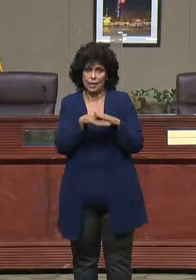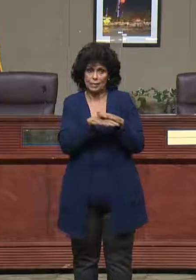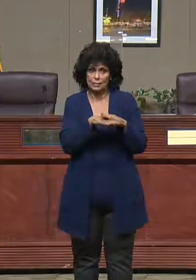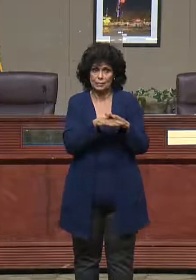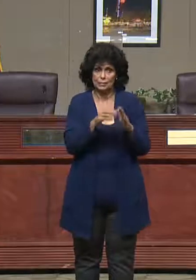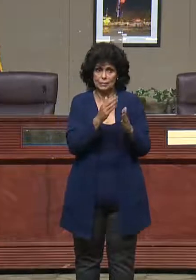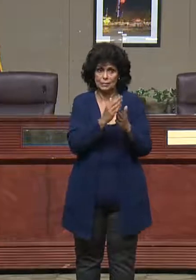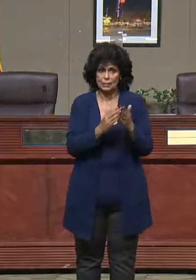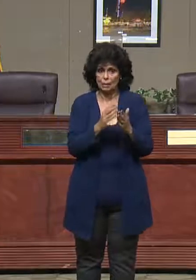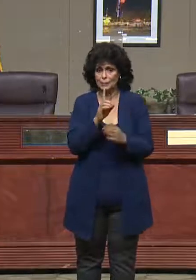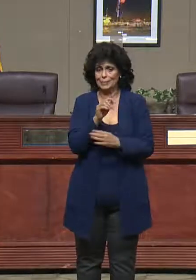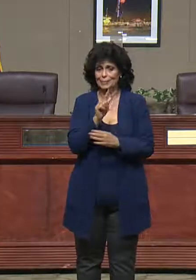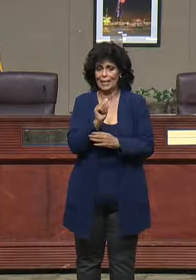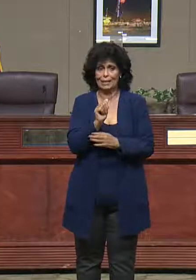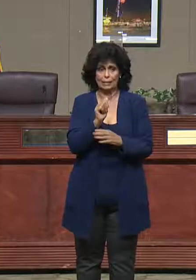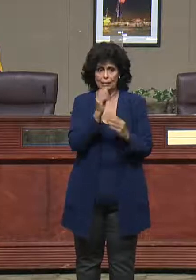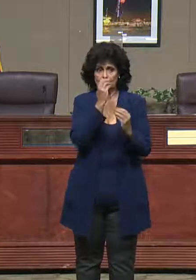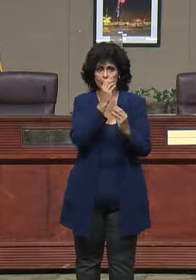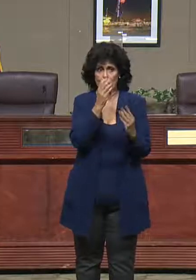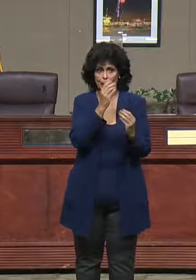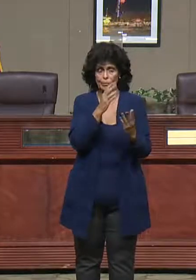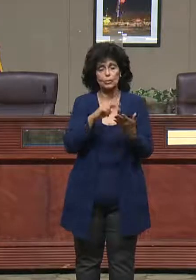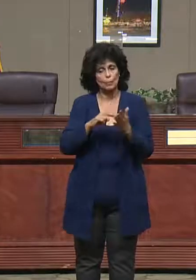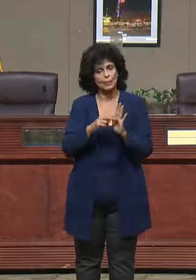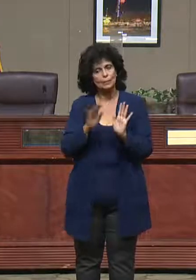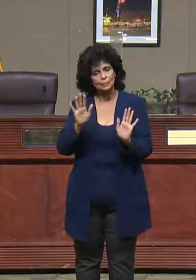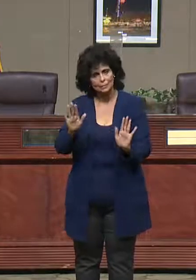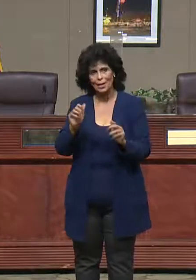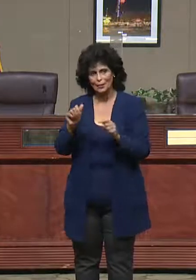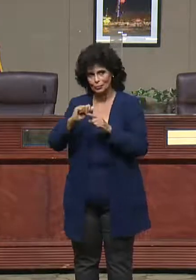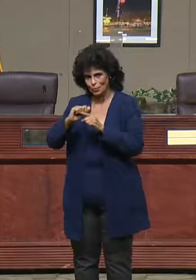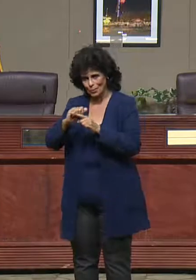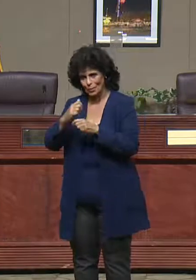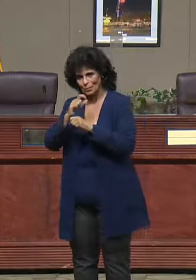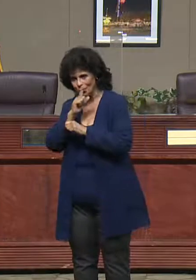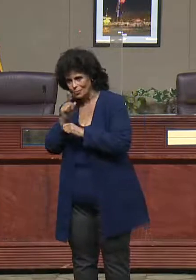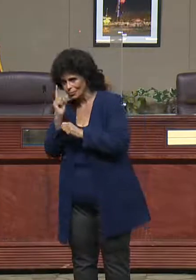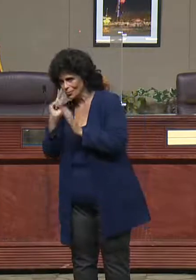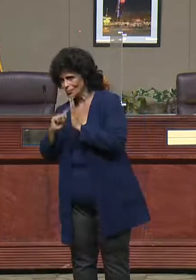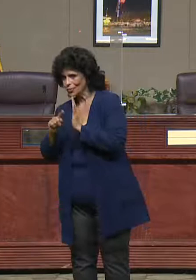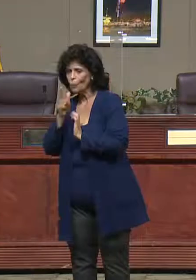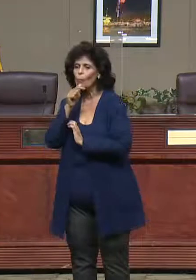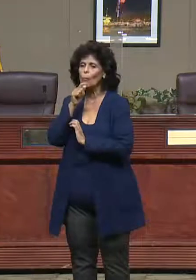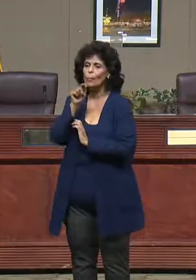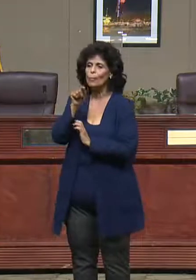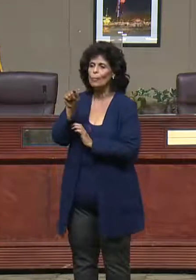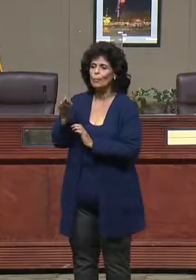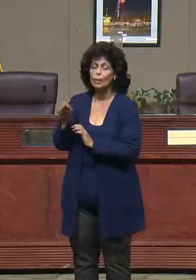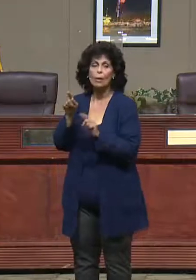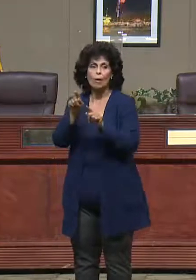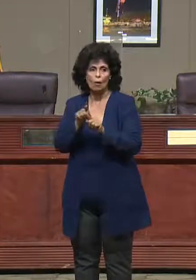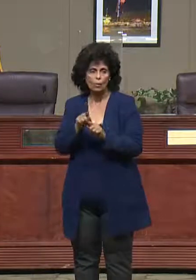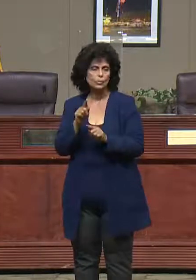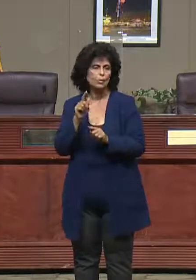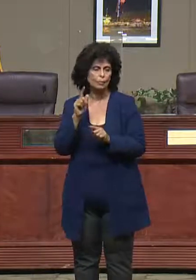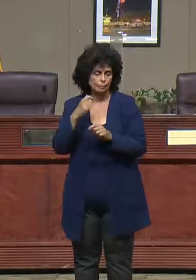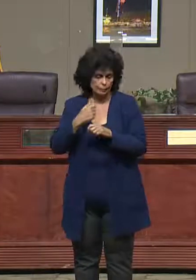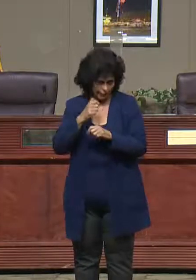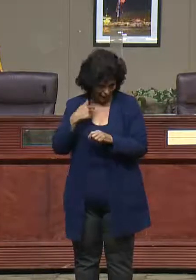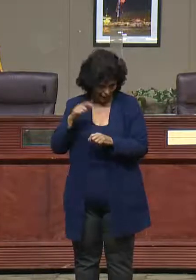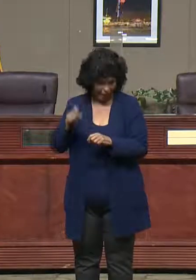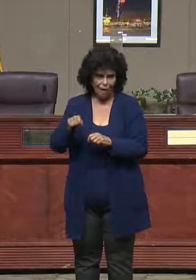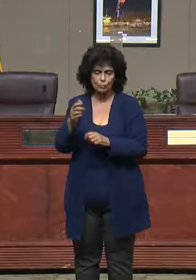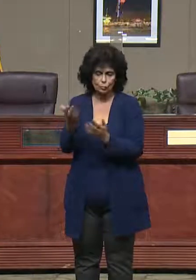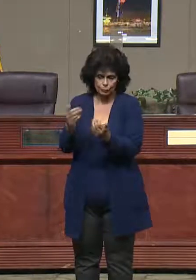data sets, so that has to be clear. And also, they will be fingerprinted